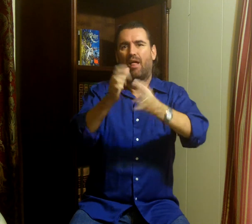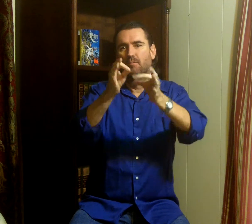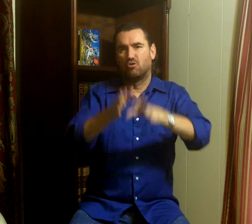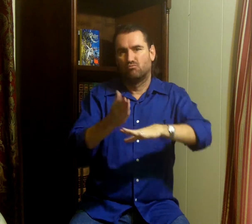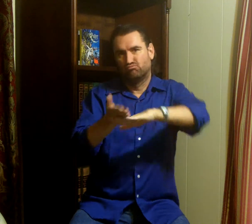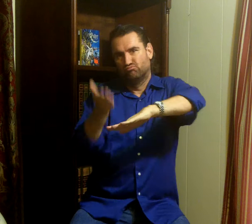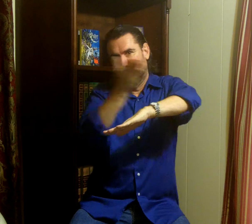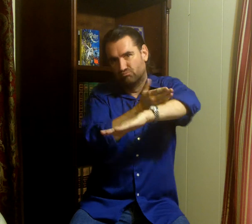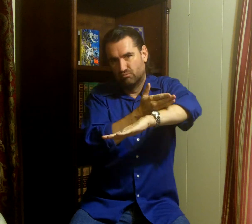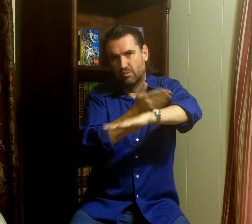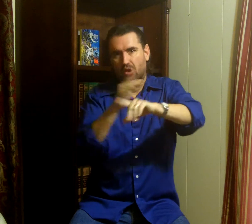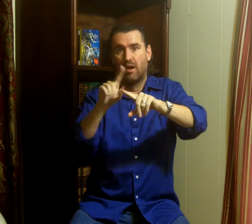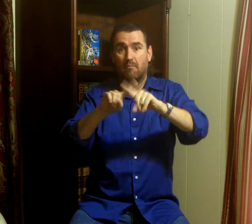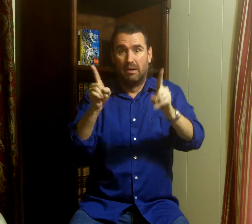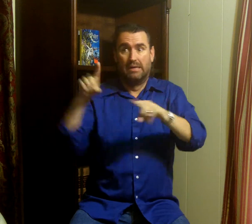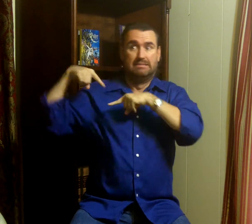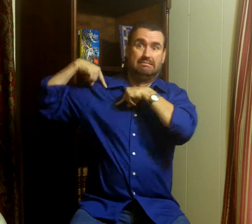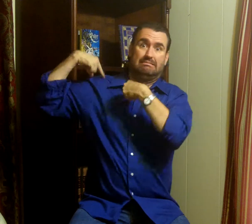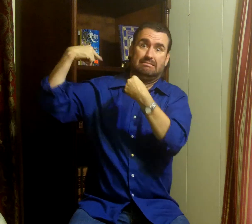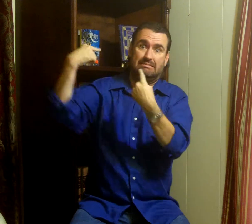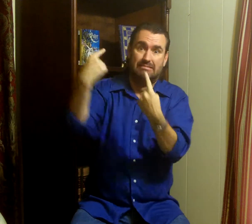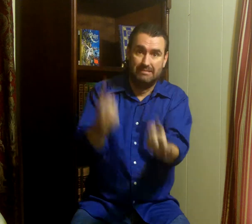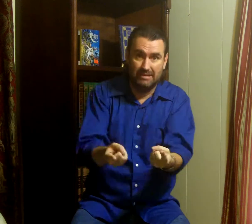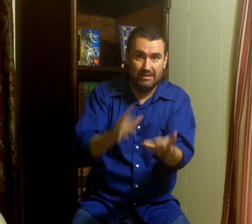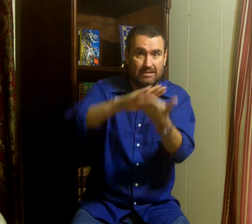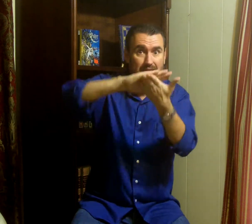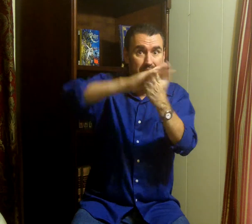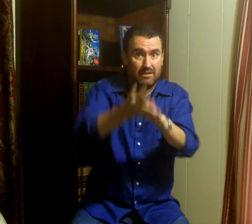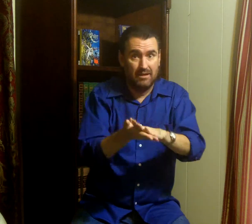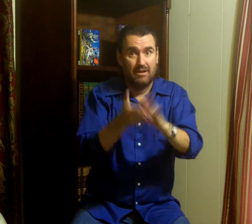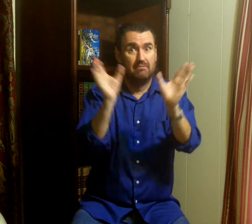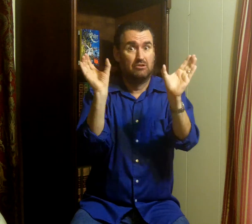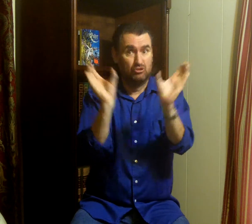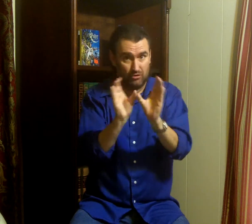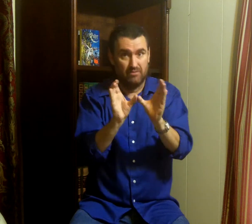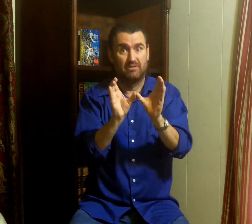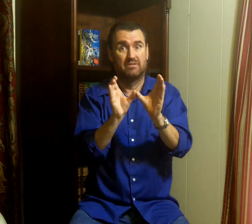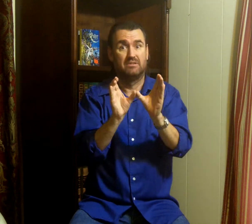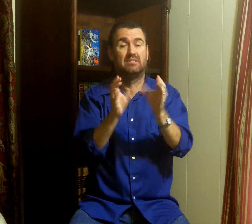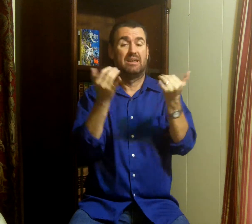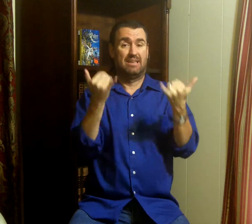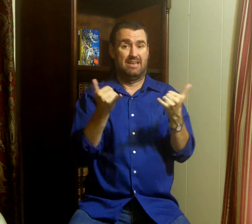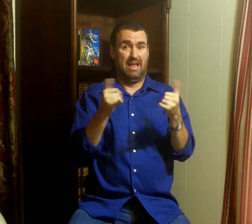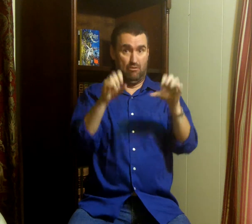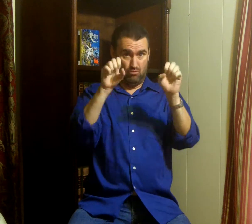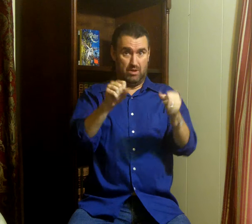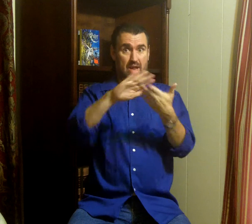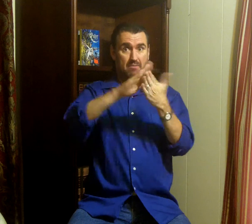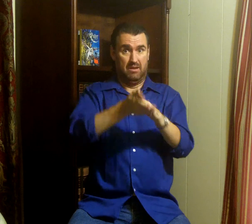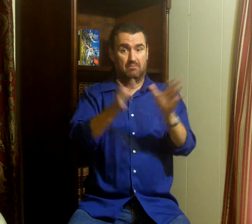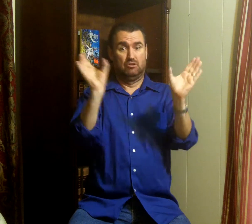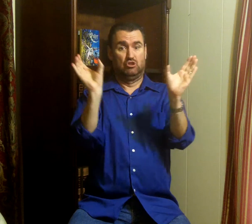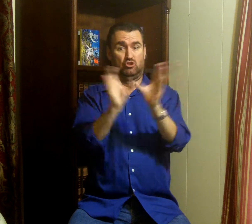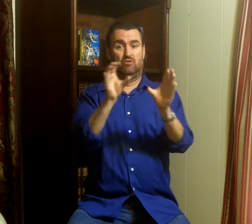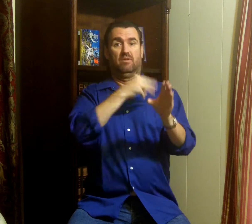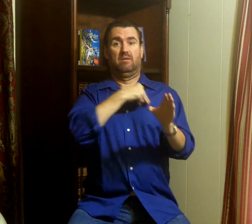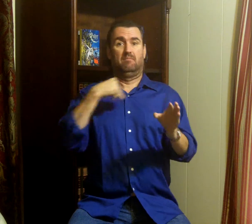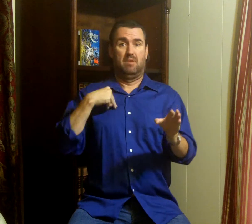certification, even that you can become a certified member of RID, which we'll talk about. And then